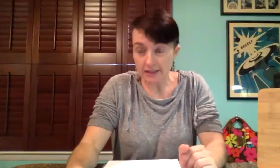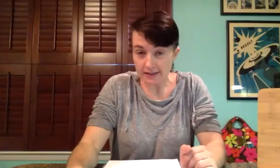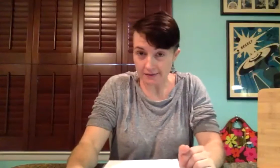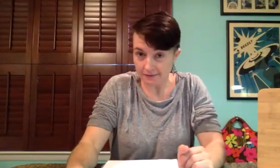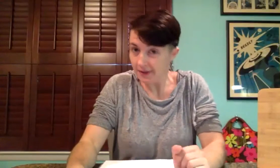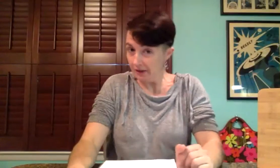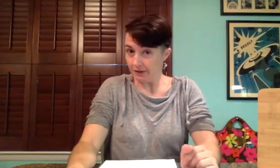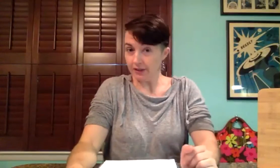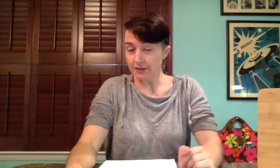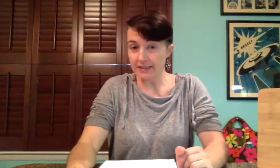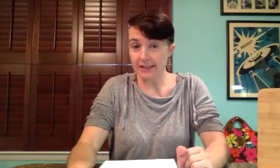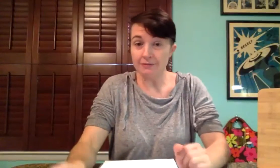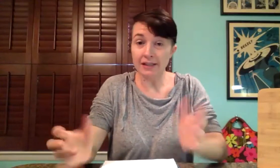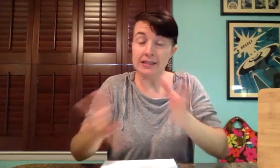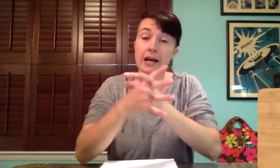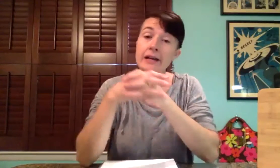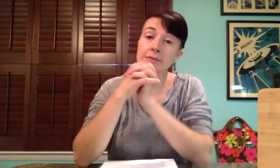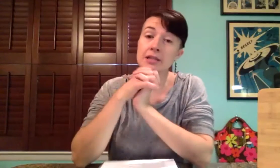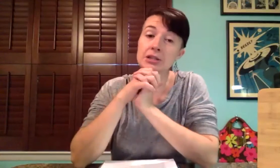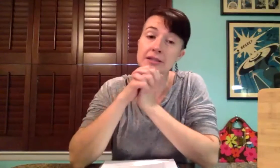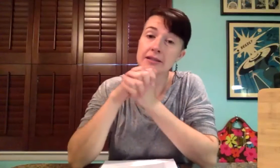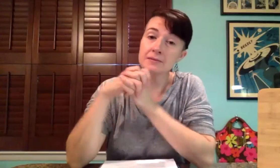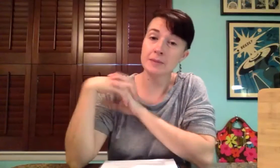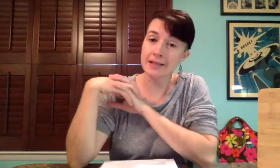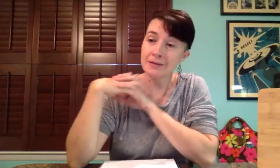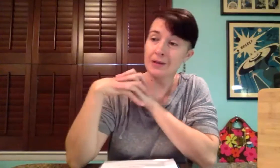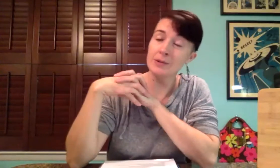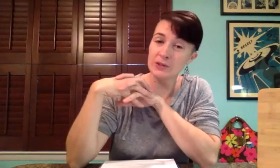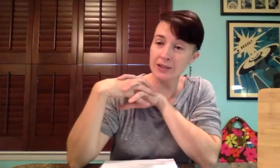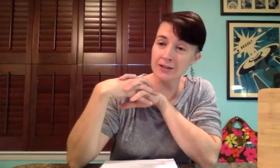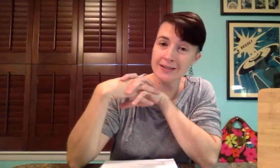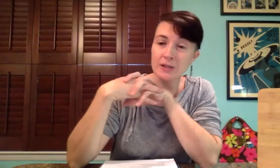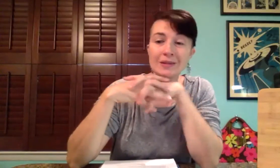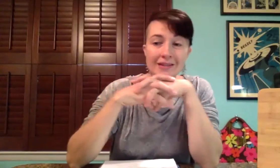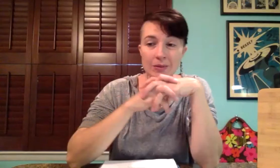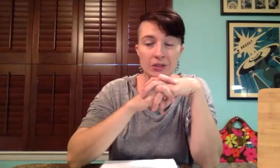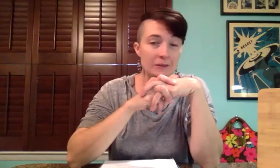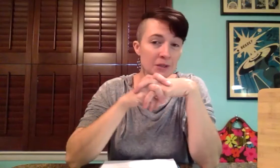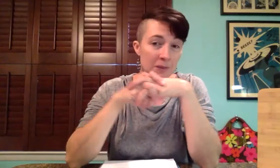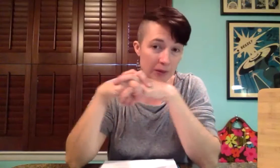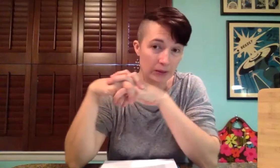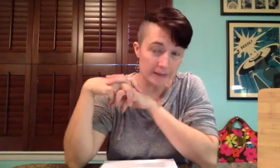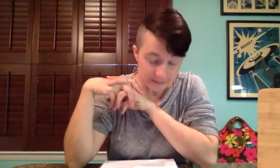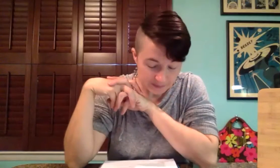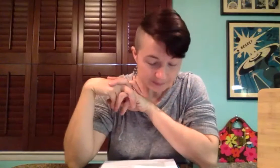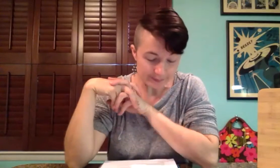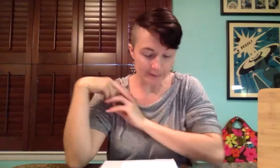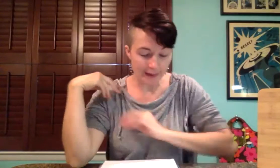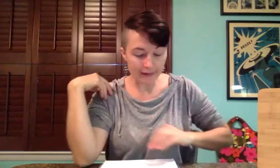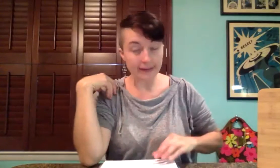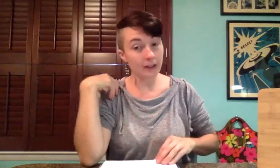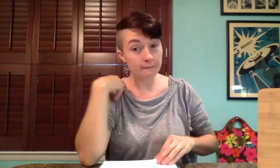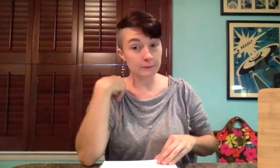attendance is very, very low today. In fact, I am teaching this class for myself. I'm the only one here, so this will just be a recording. And